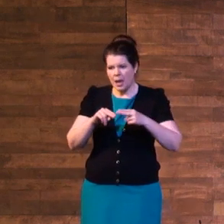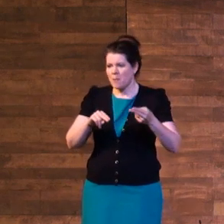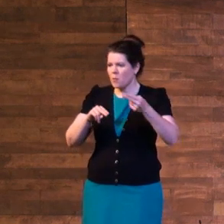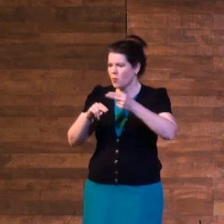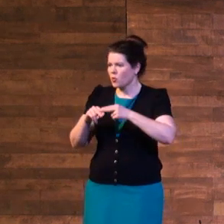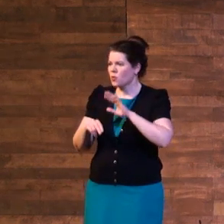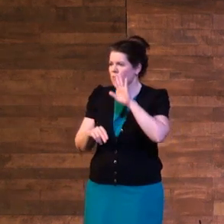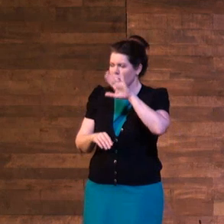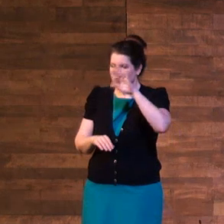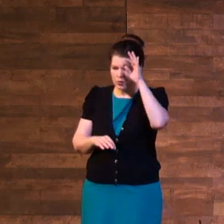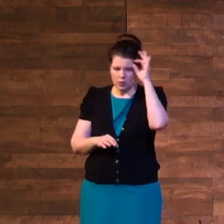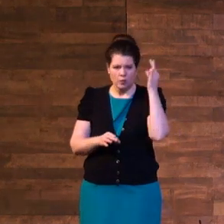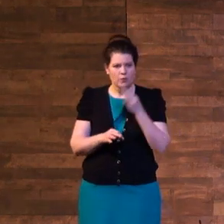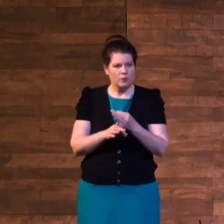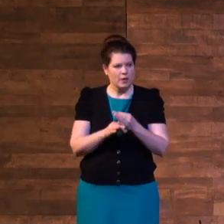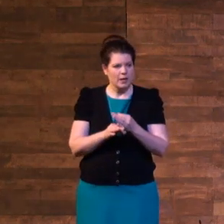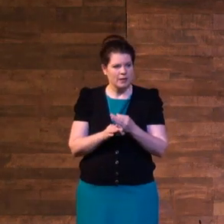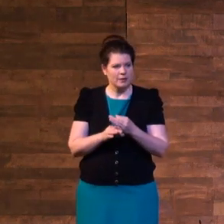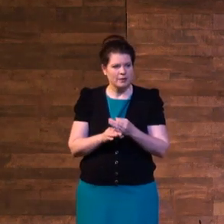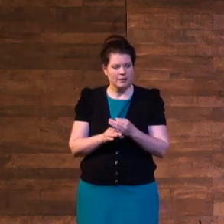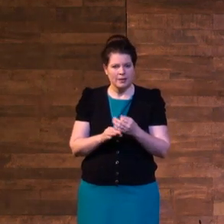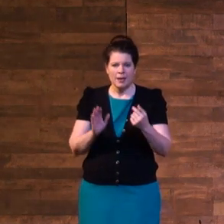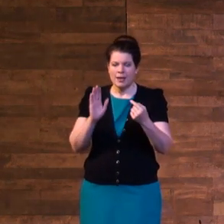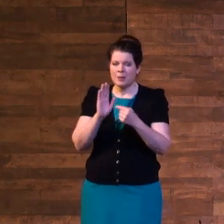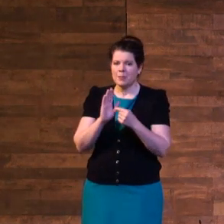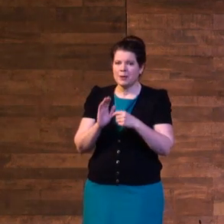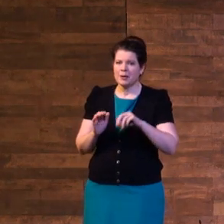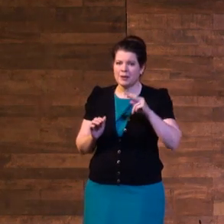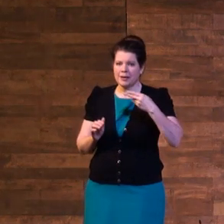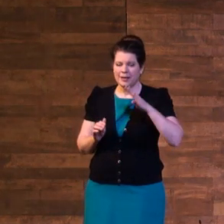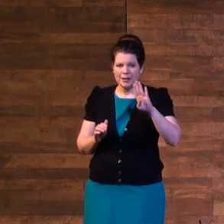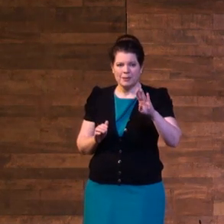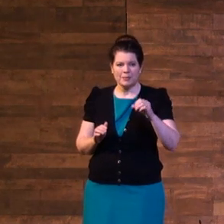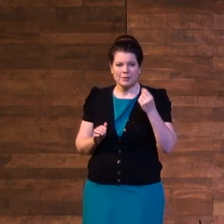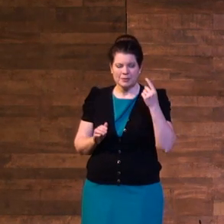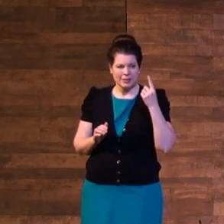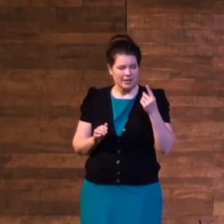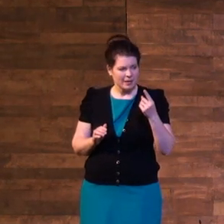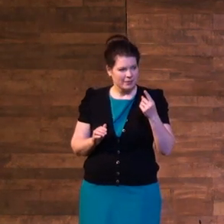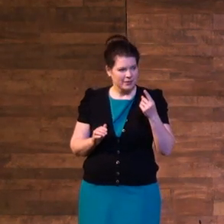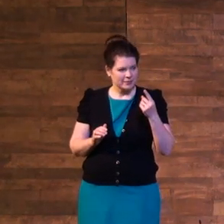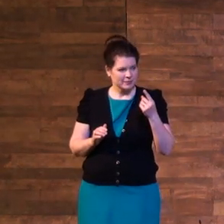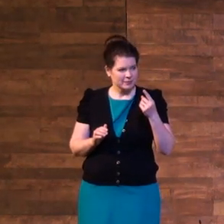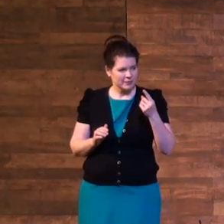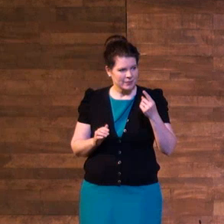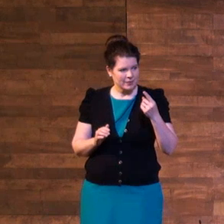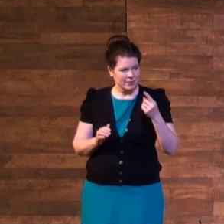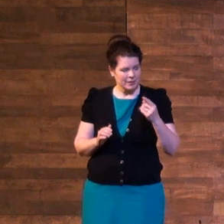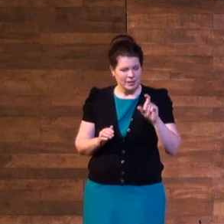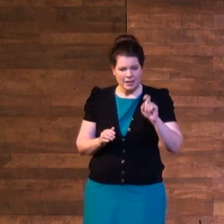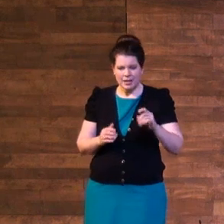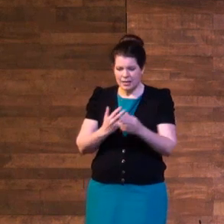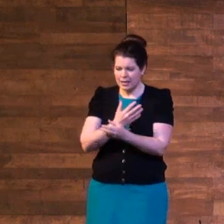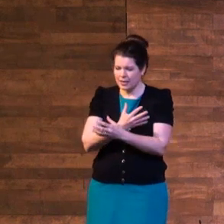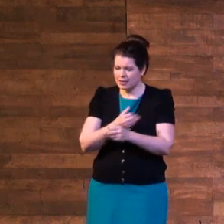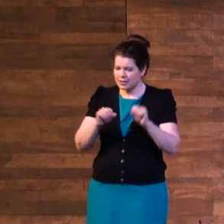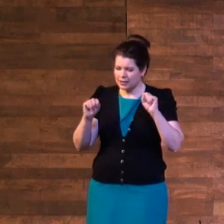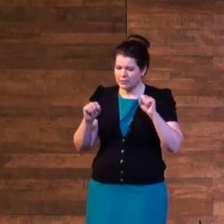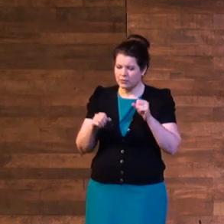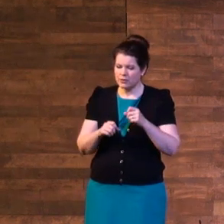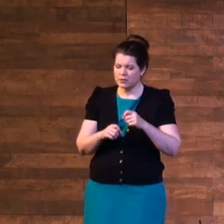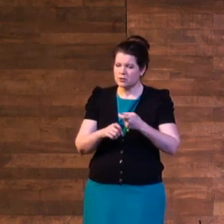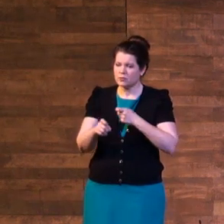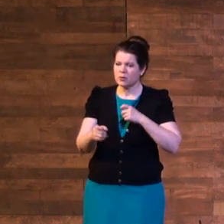11 and talk about the train wreck that you want God to work through, our elders will be up here and ready to receive you and pray over